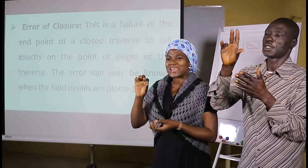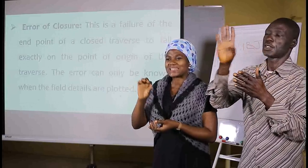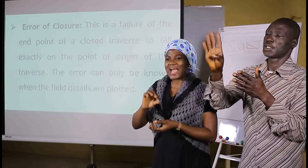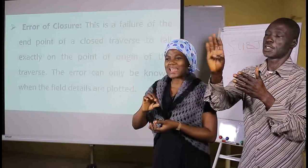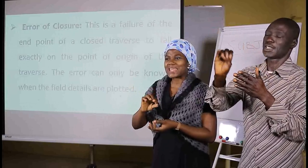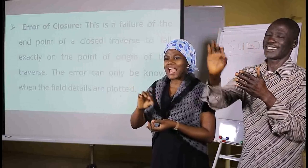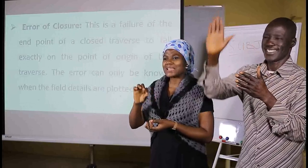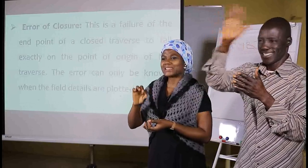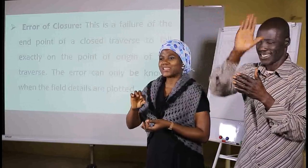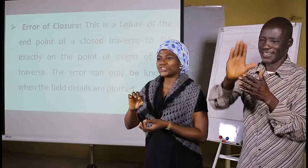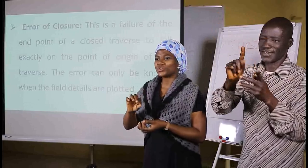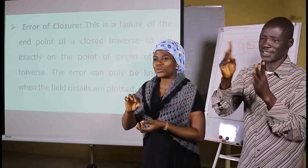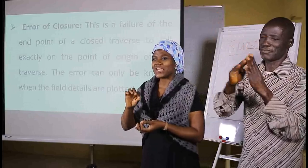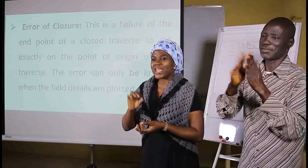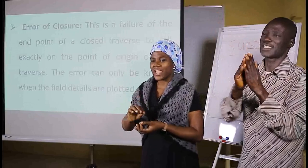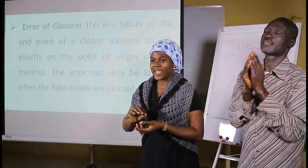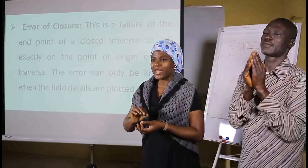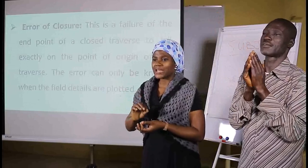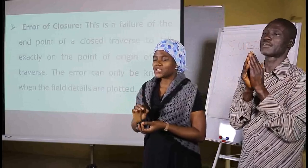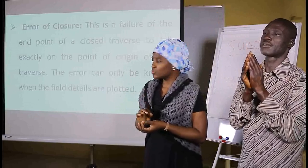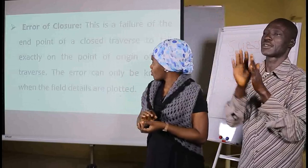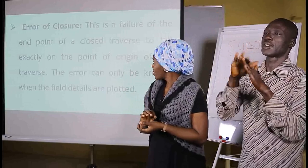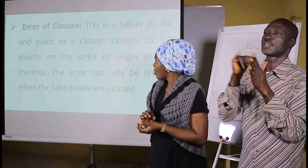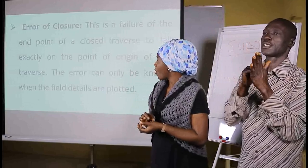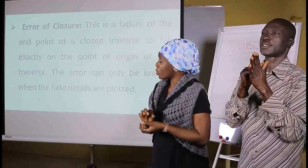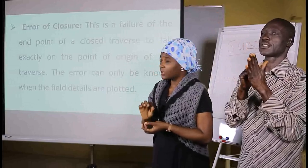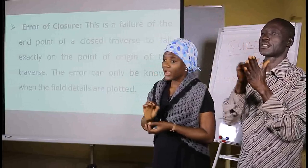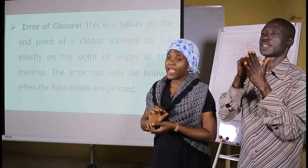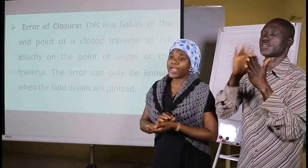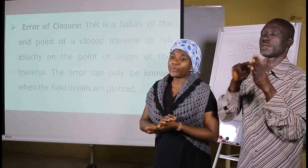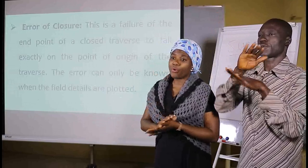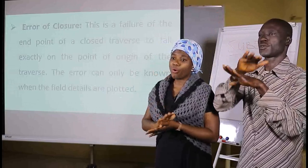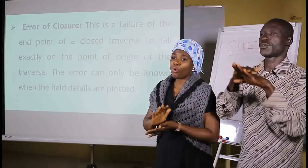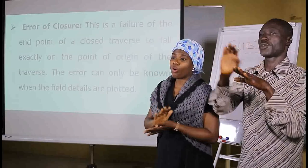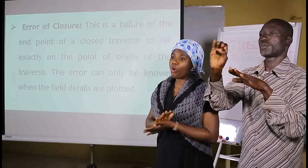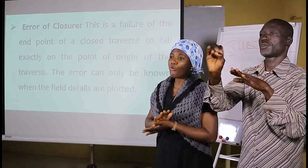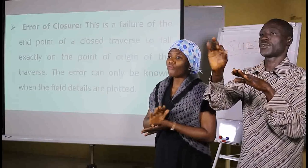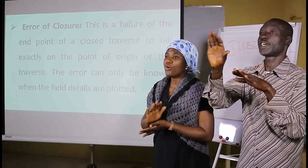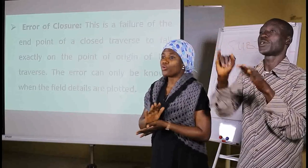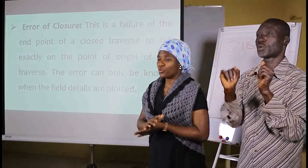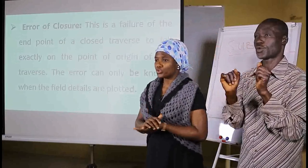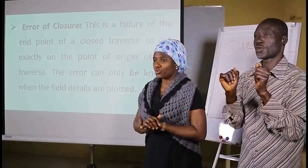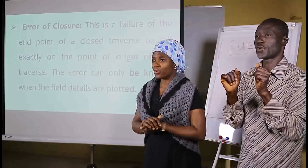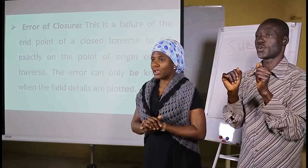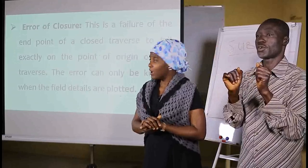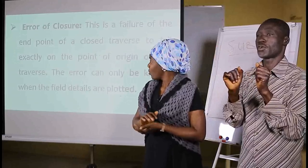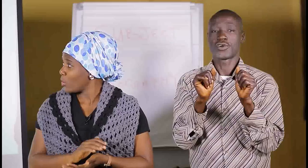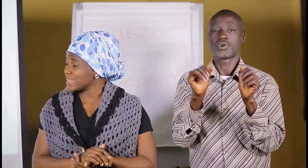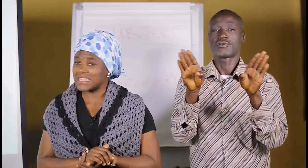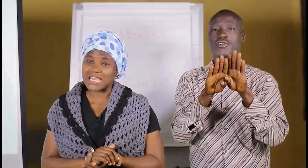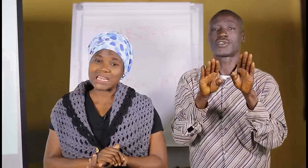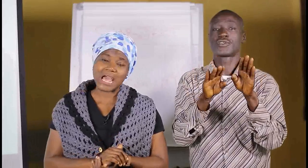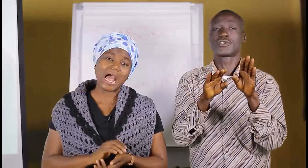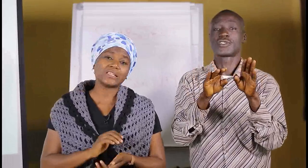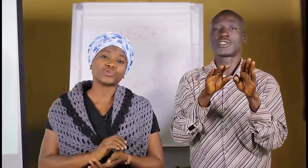meet exactly at the station A. That is what we call error of closure.